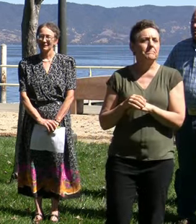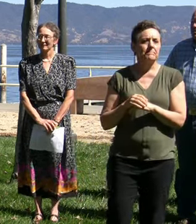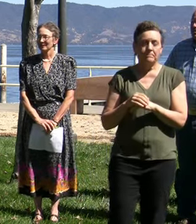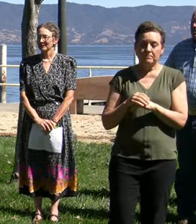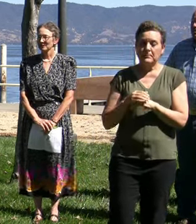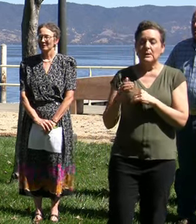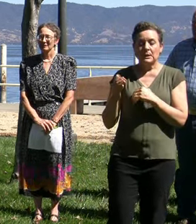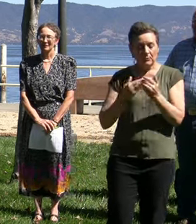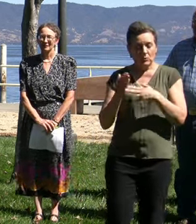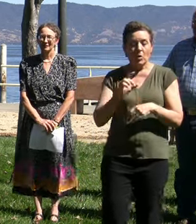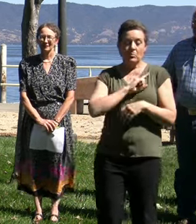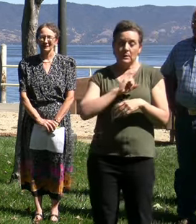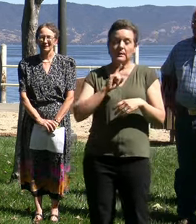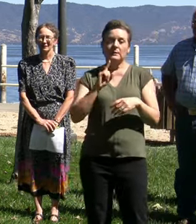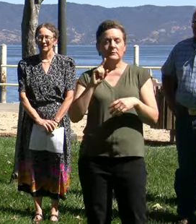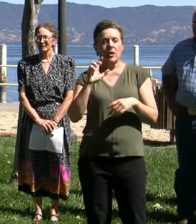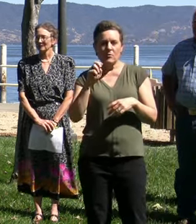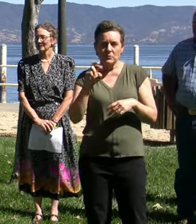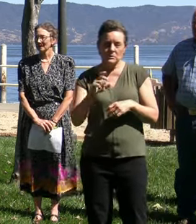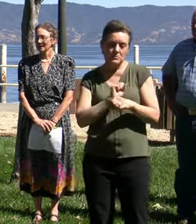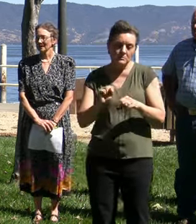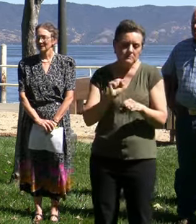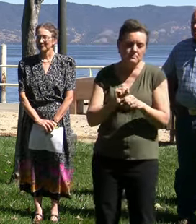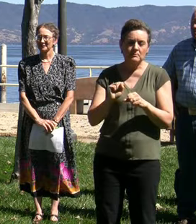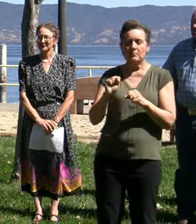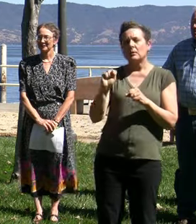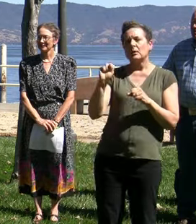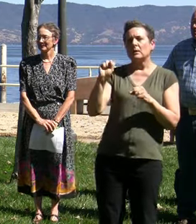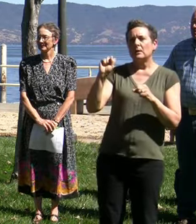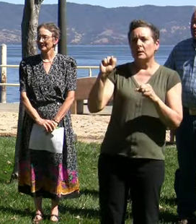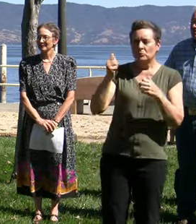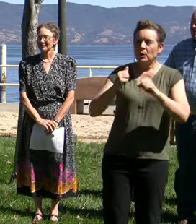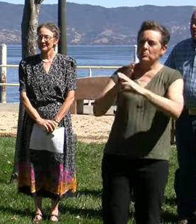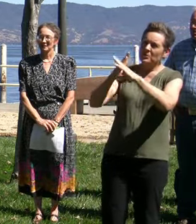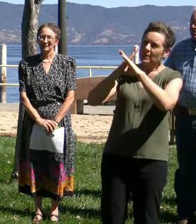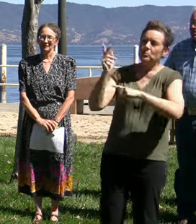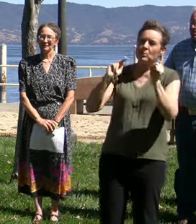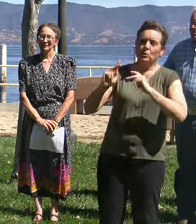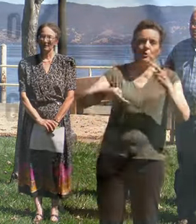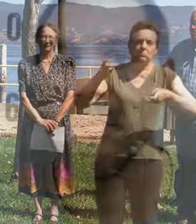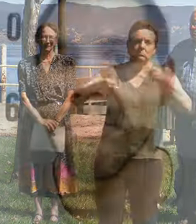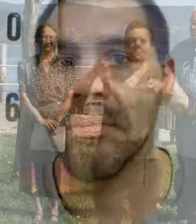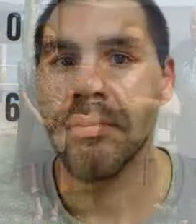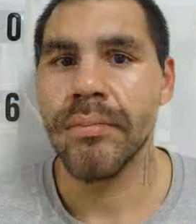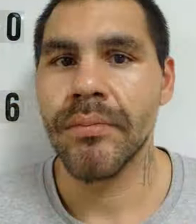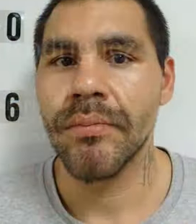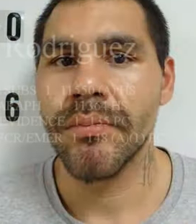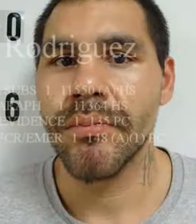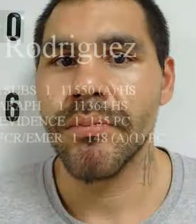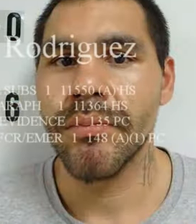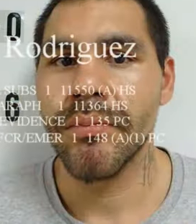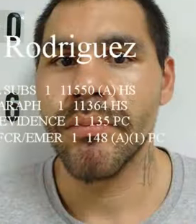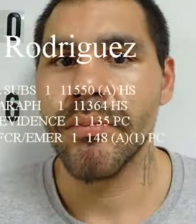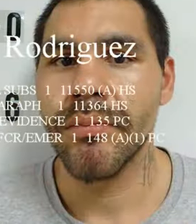law enforcement officers in fighting looting activities, there are still people that continue to take advantage of these times. Most